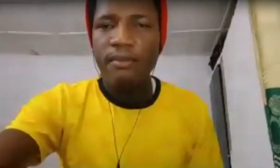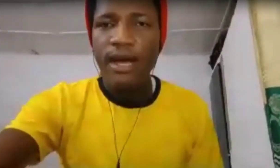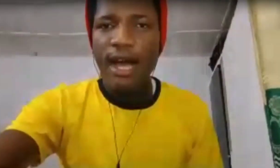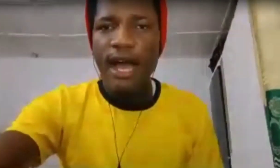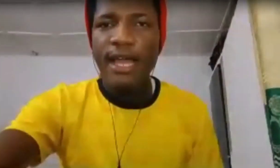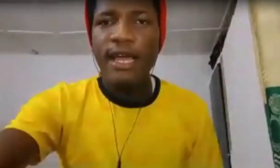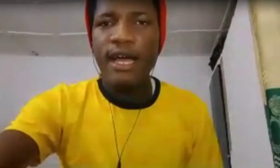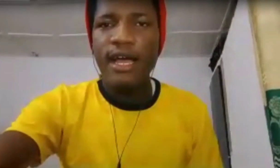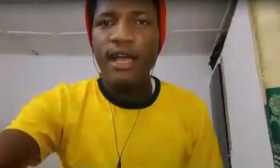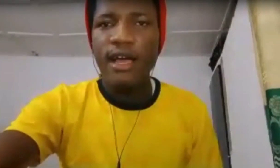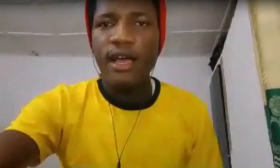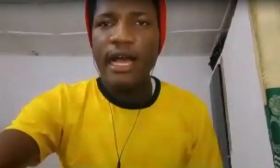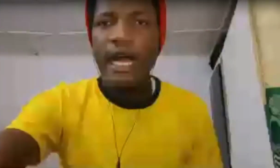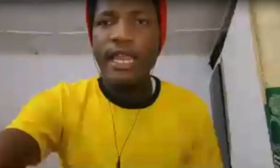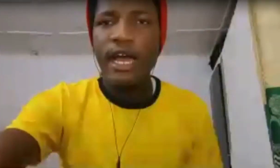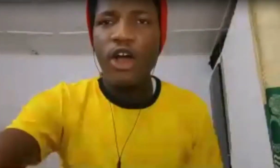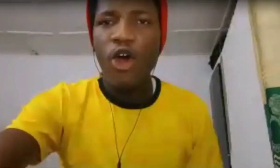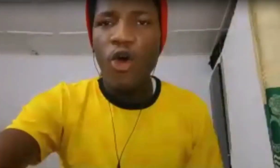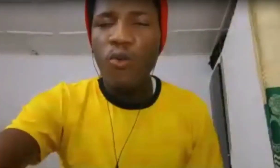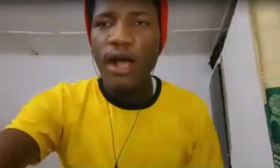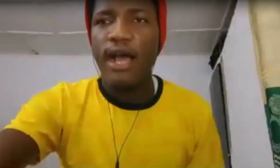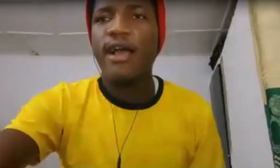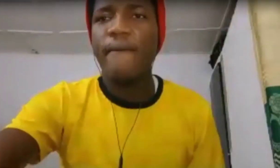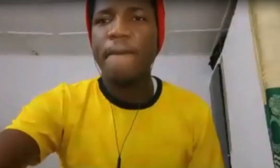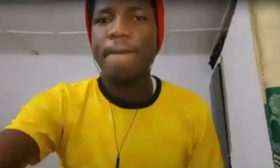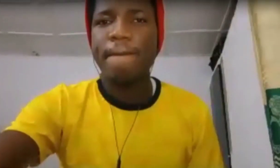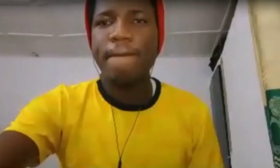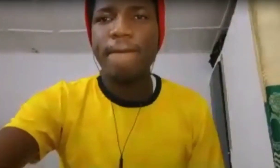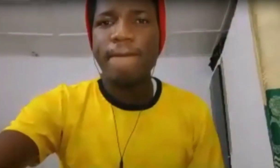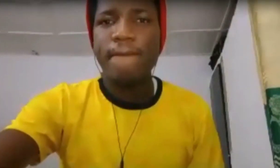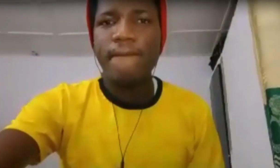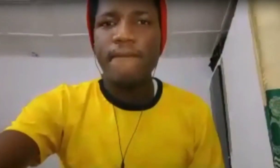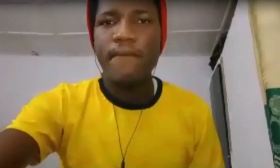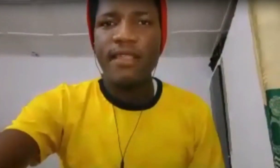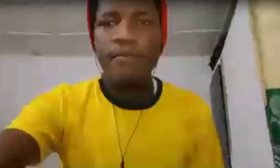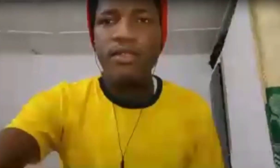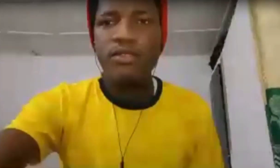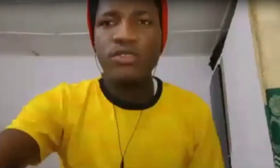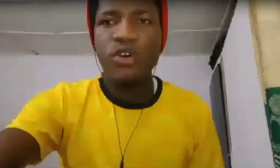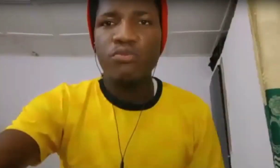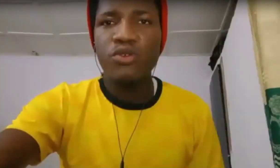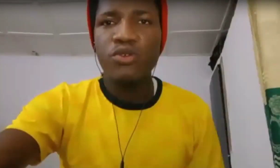Anna Onwuka. Please unmute Anna Onwuka.